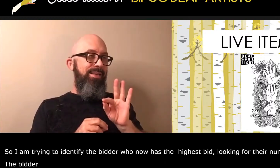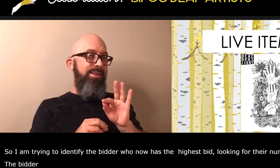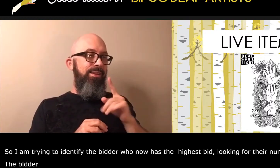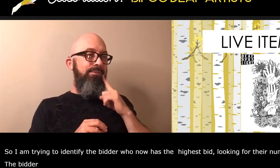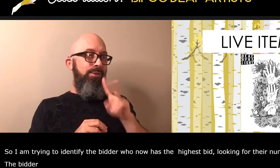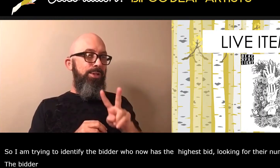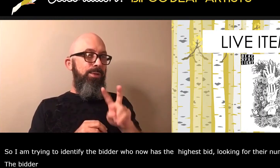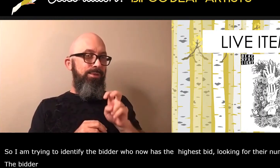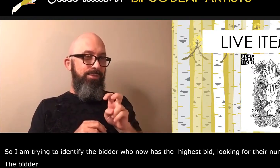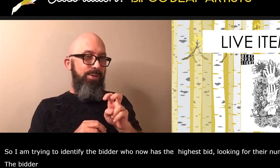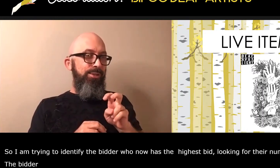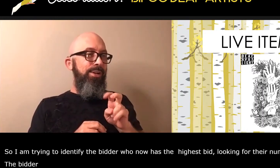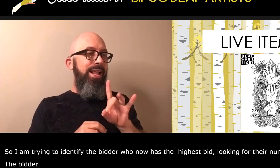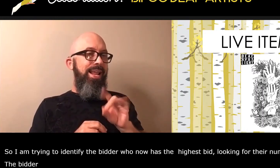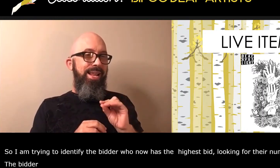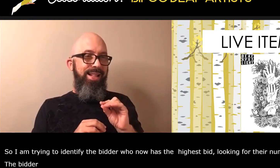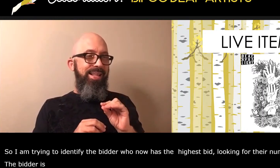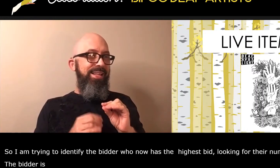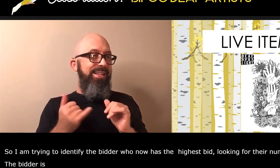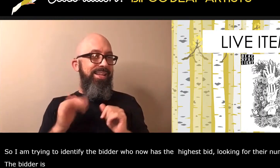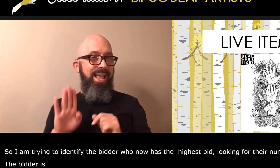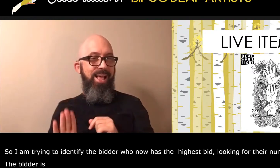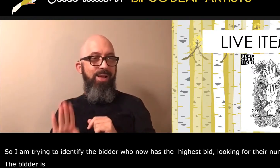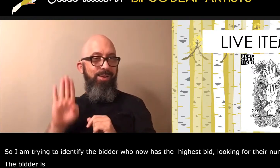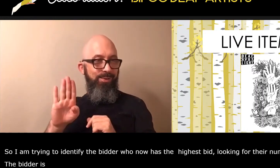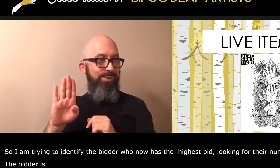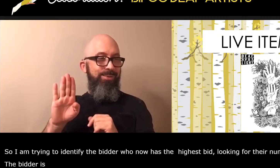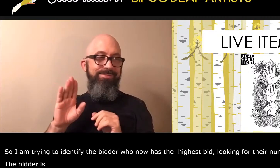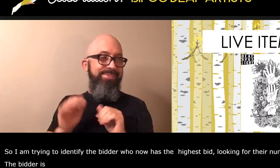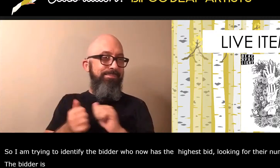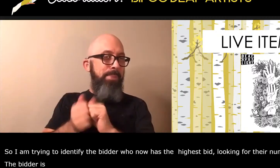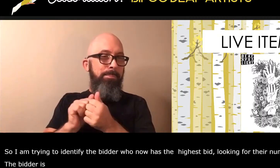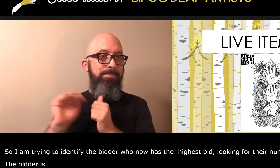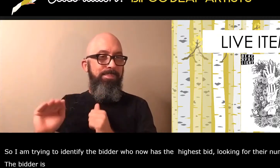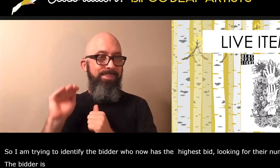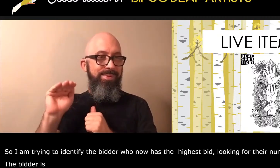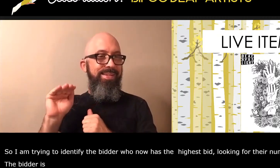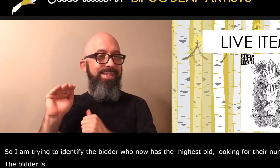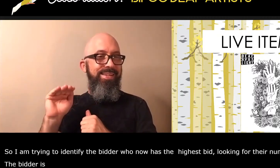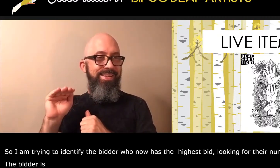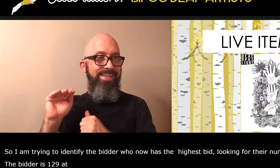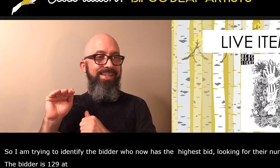is 129 at 280.